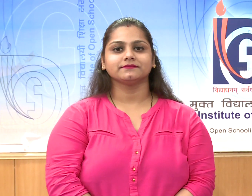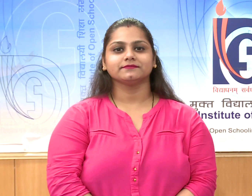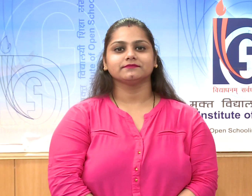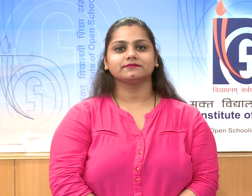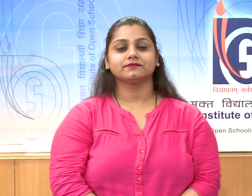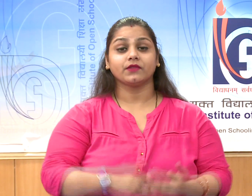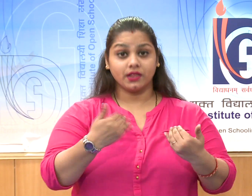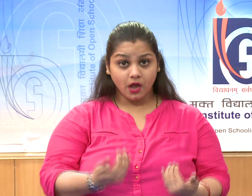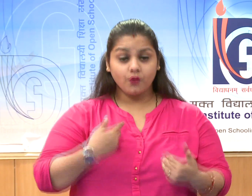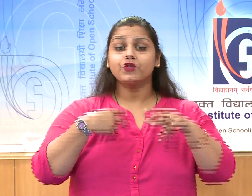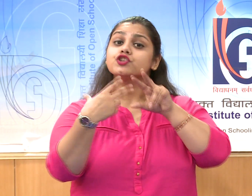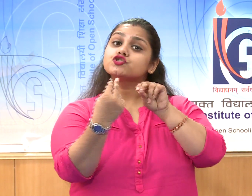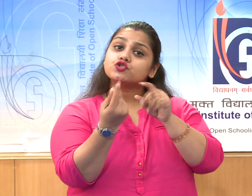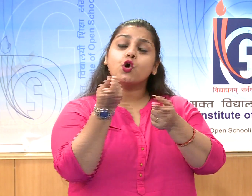Now we will talk about